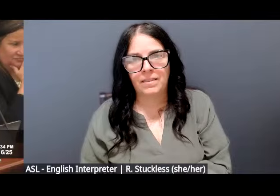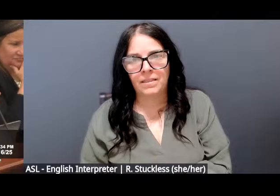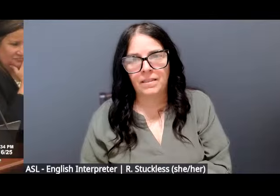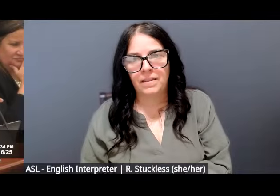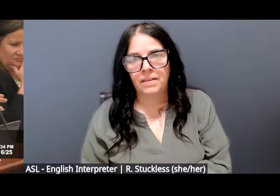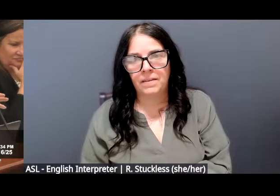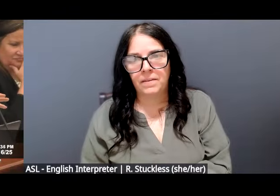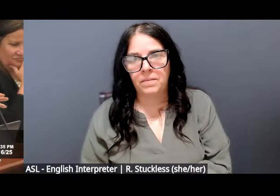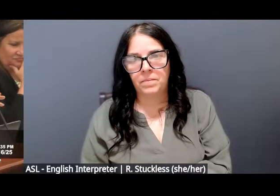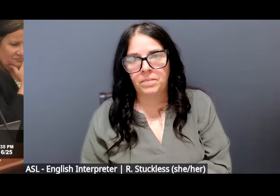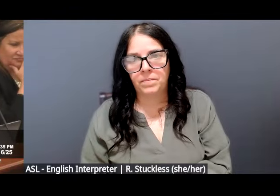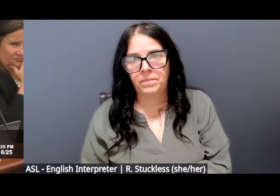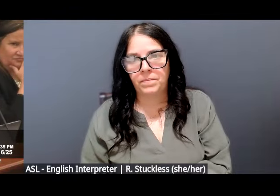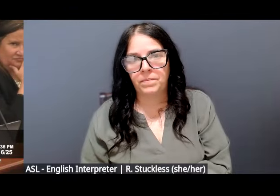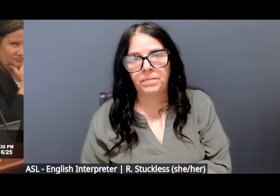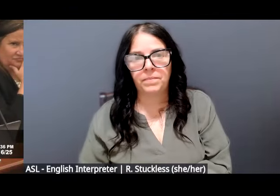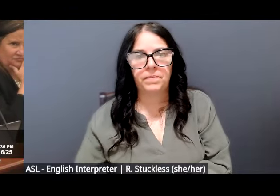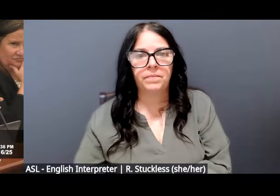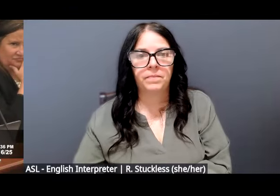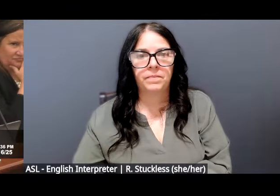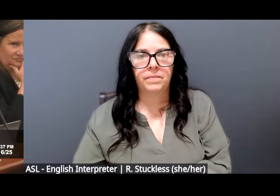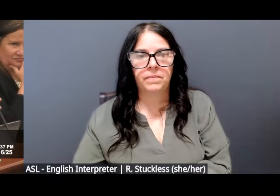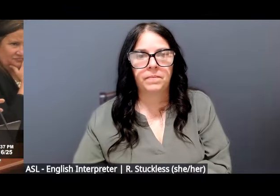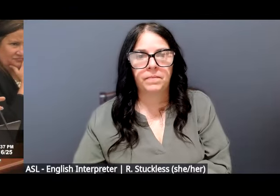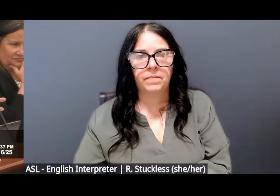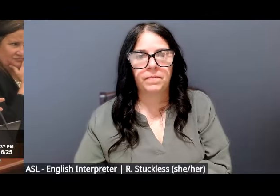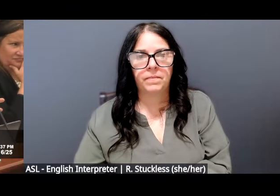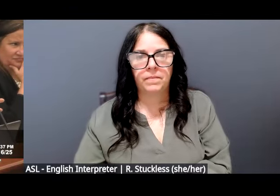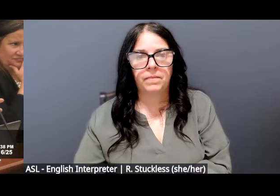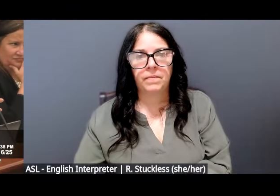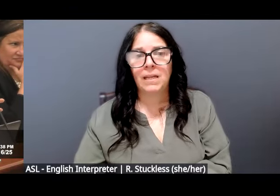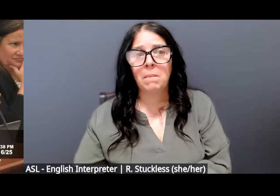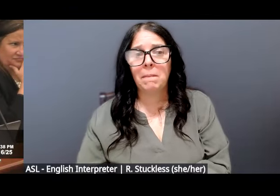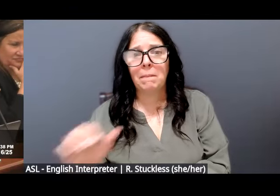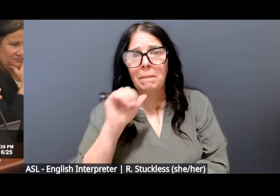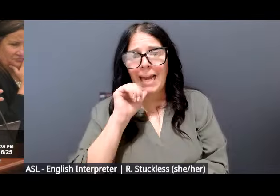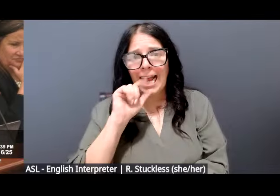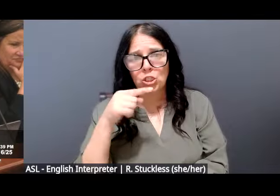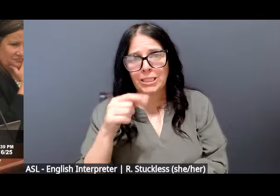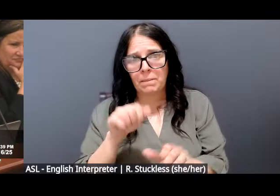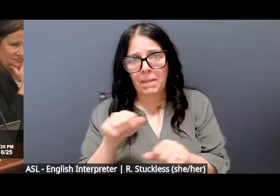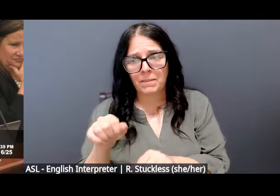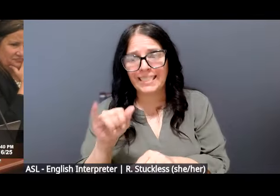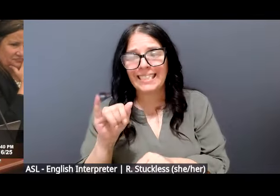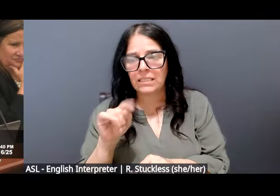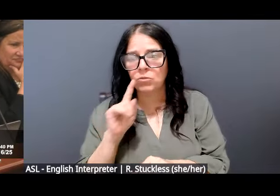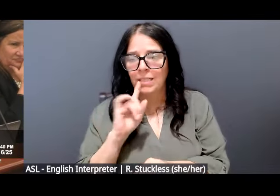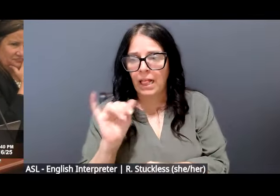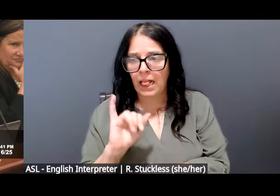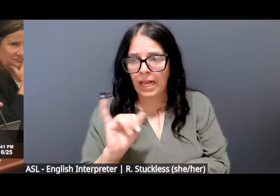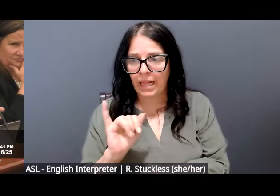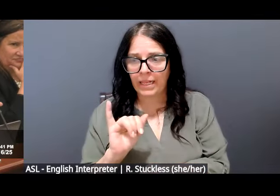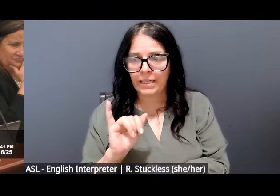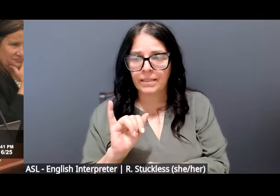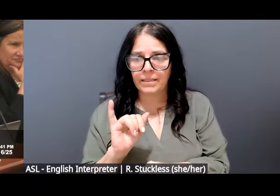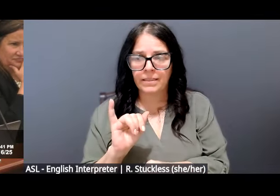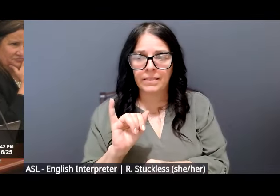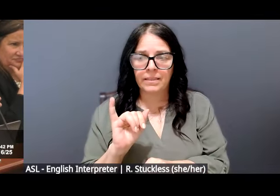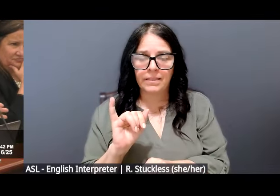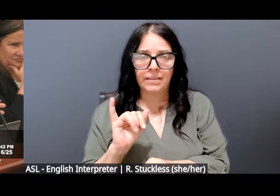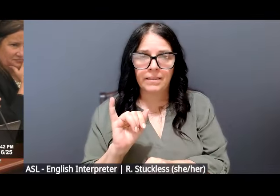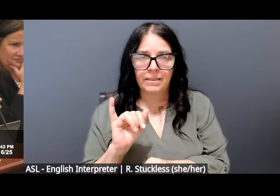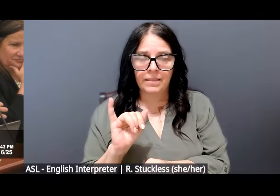my quote is that it's not a possibility, but a likelihood. No, it's a certainty that